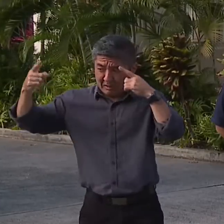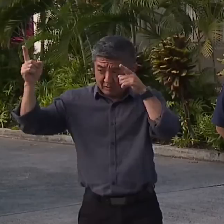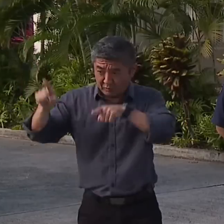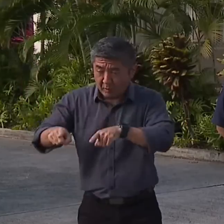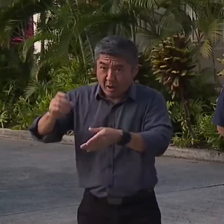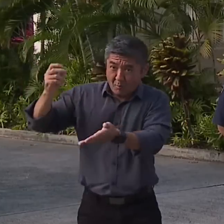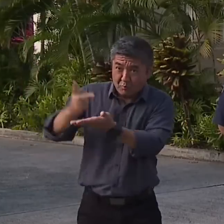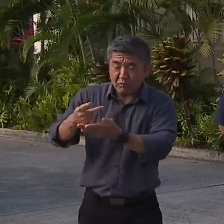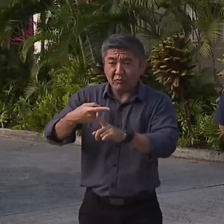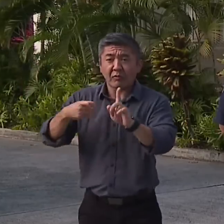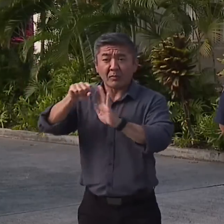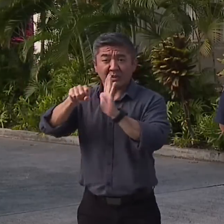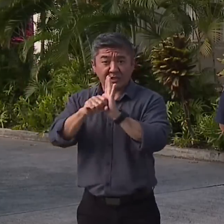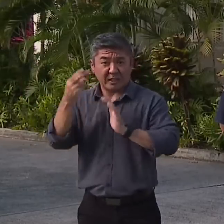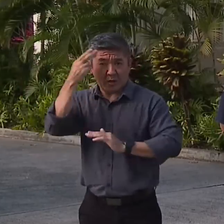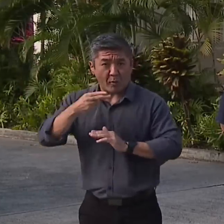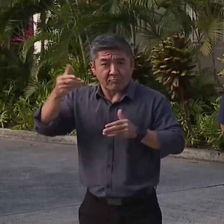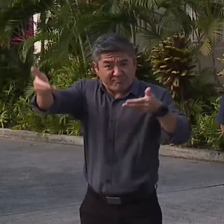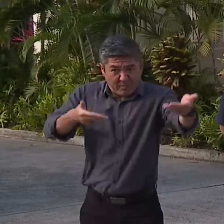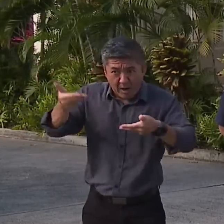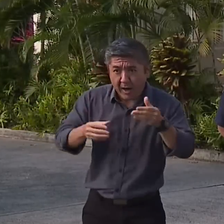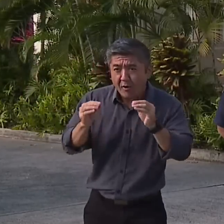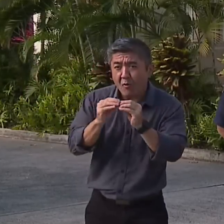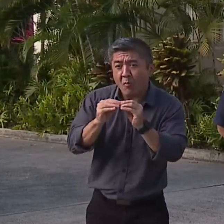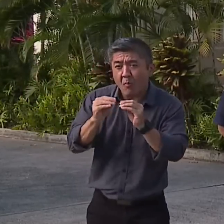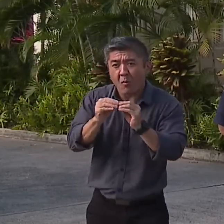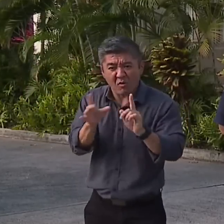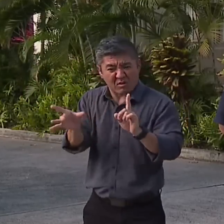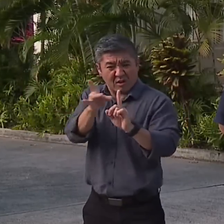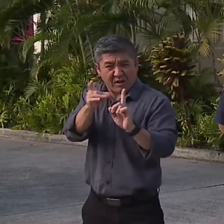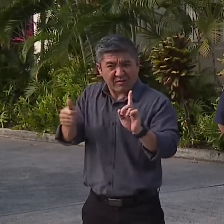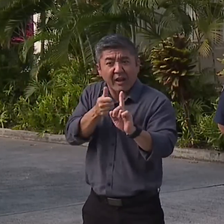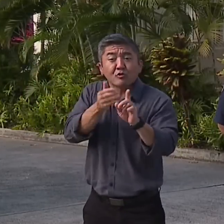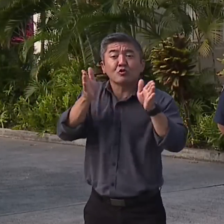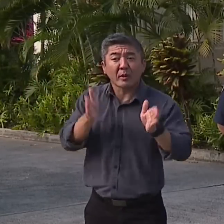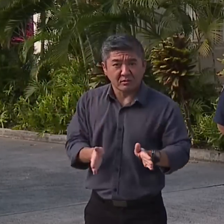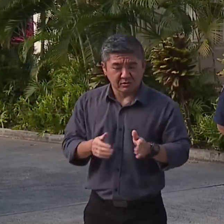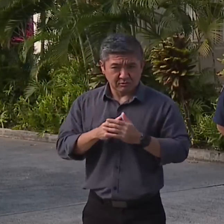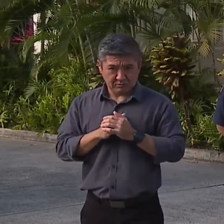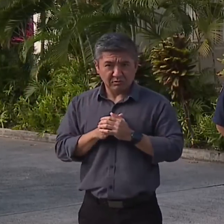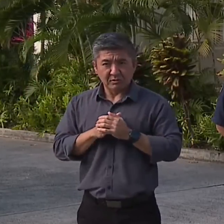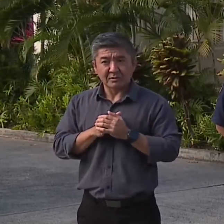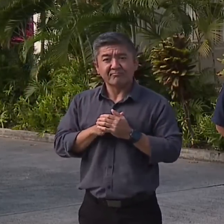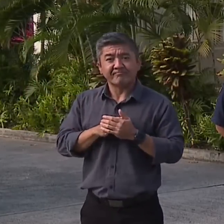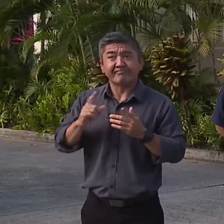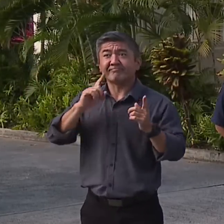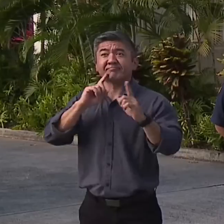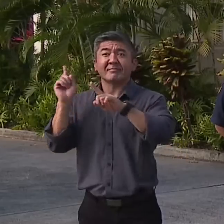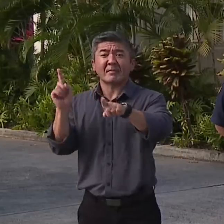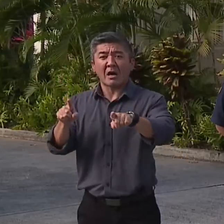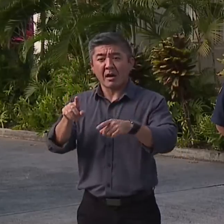Hawaii to hire contact tracers. So the memorandum of understanding, it came down to